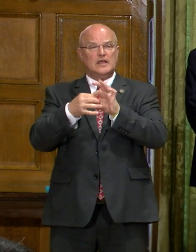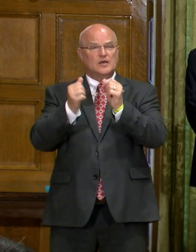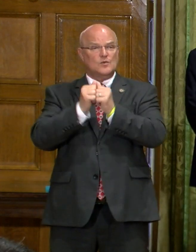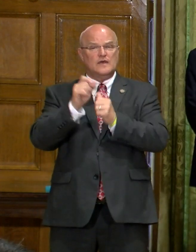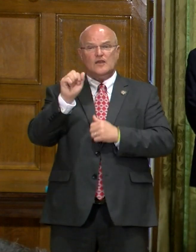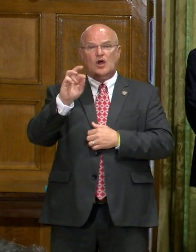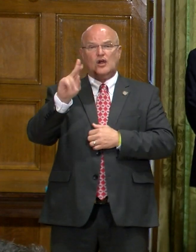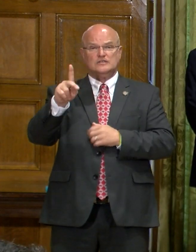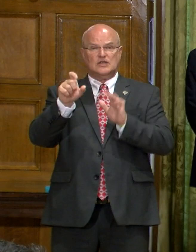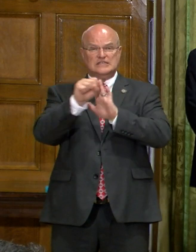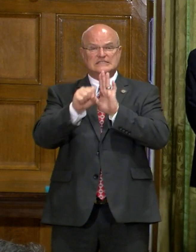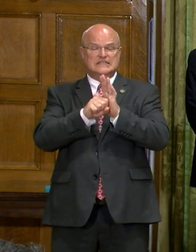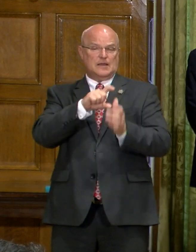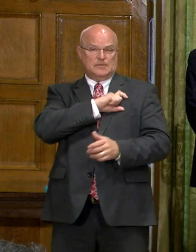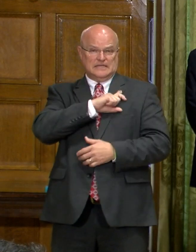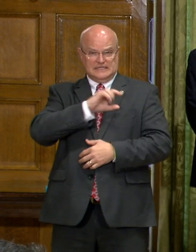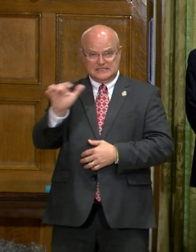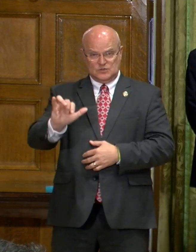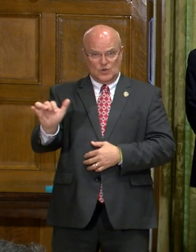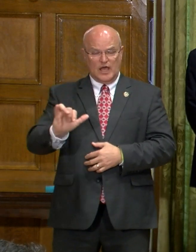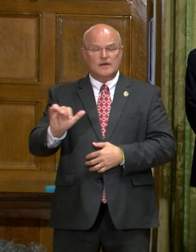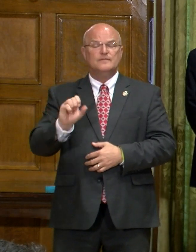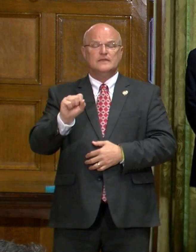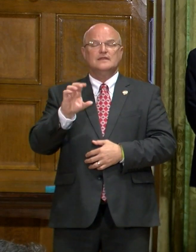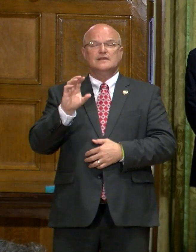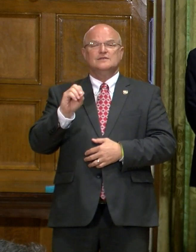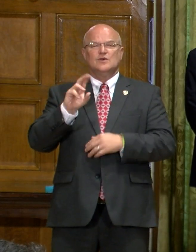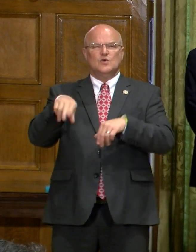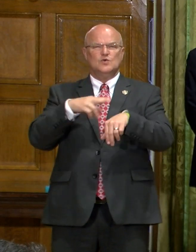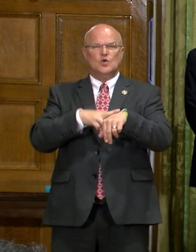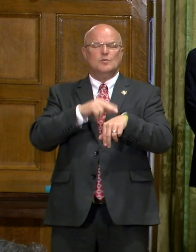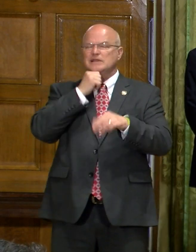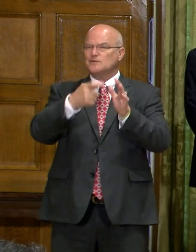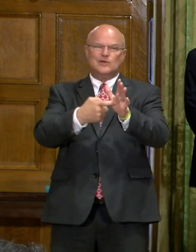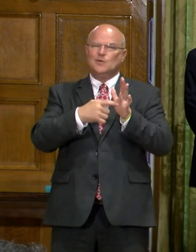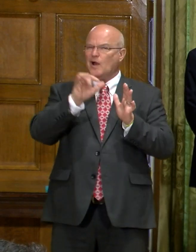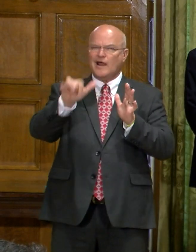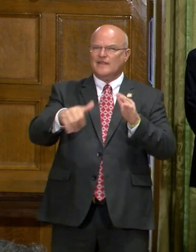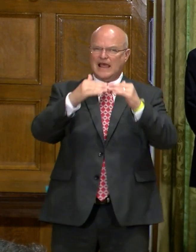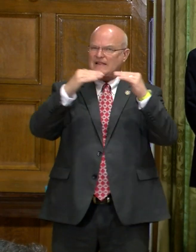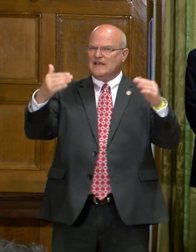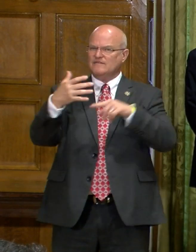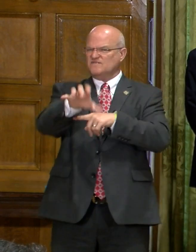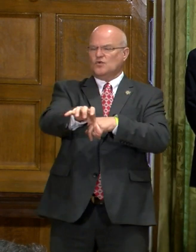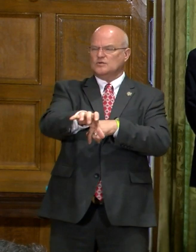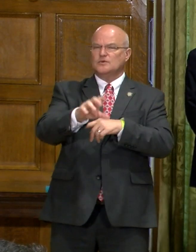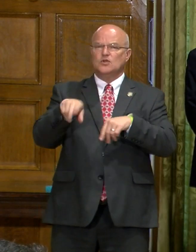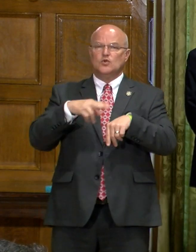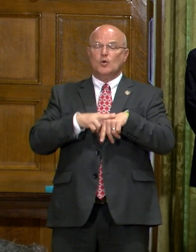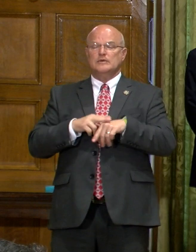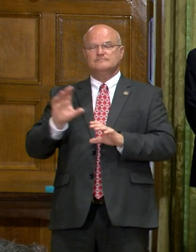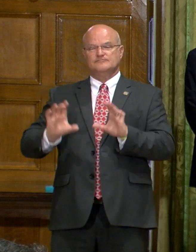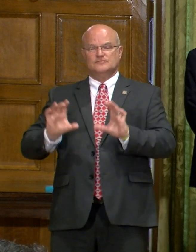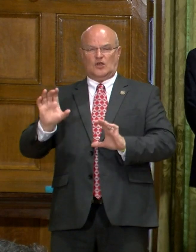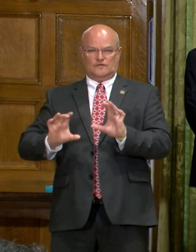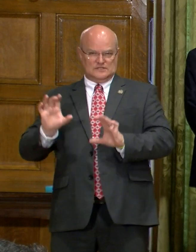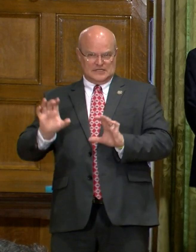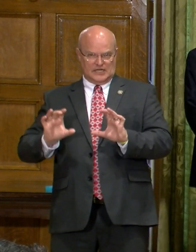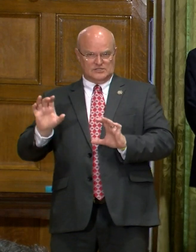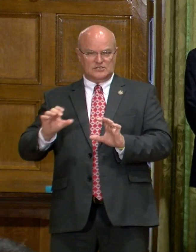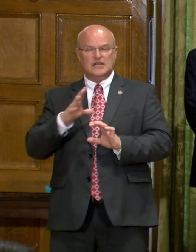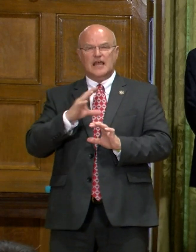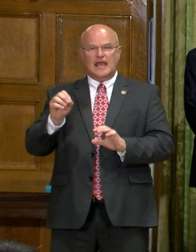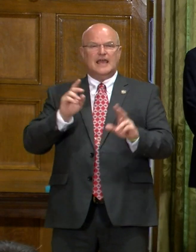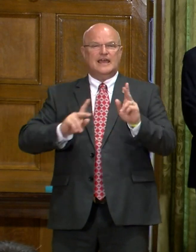relationship with the Arkansas State Police as well. So usually it doesn't require that level of enforcement. Usually it's a conversation,